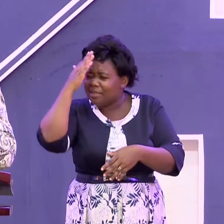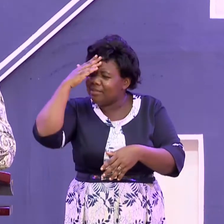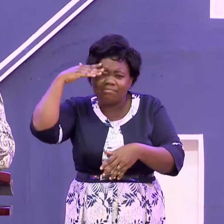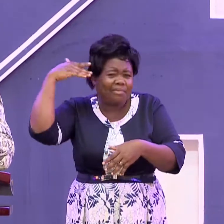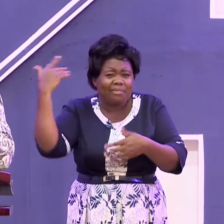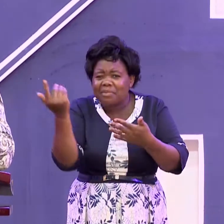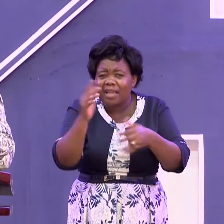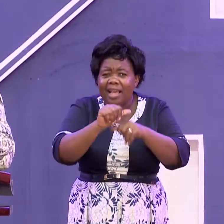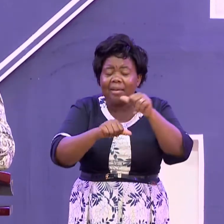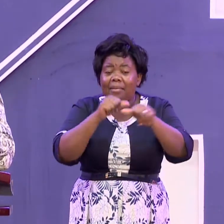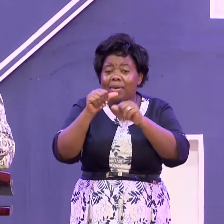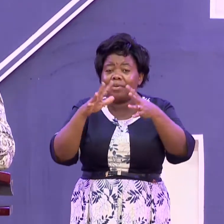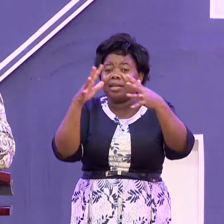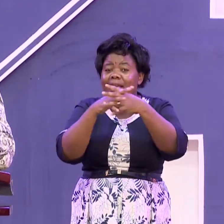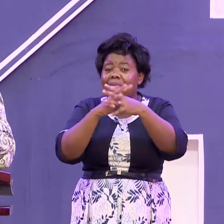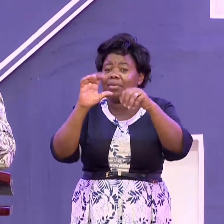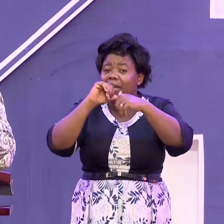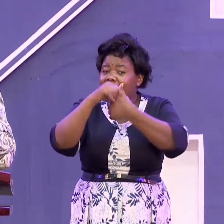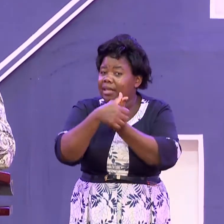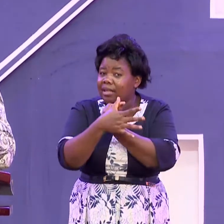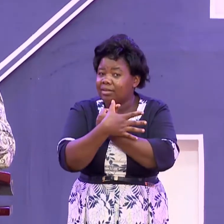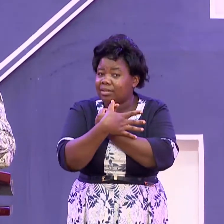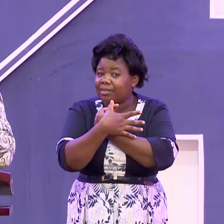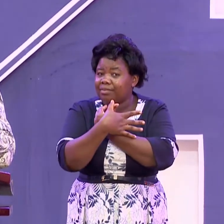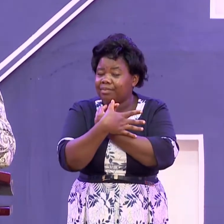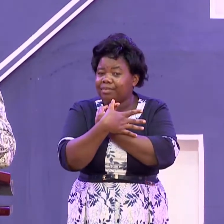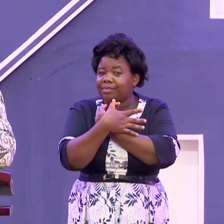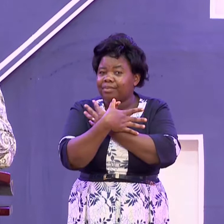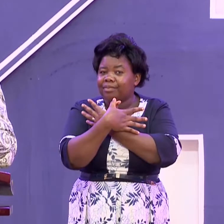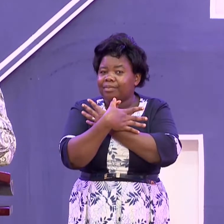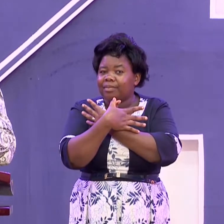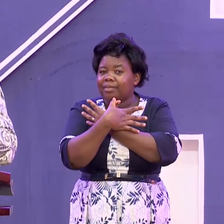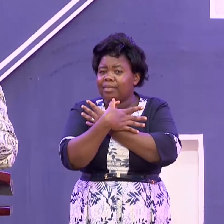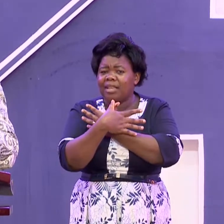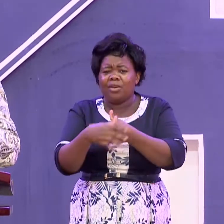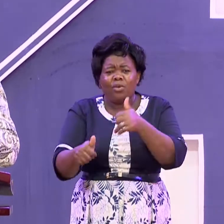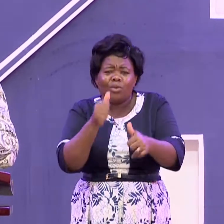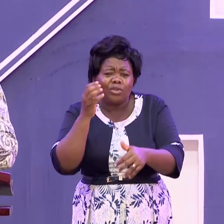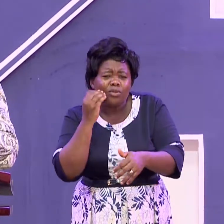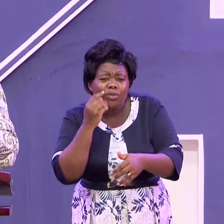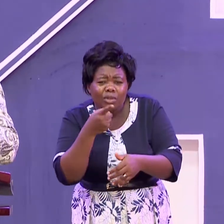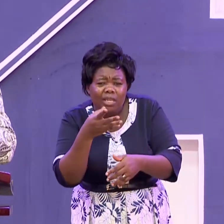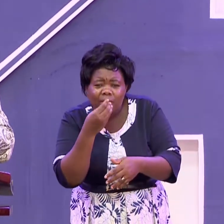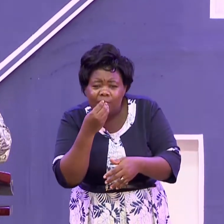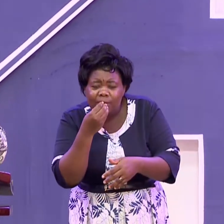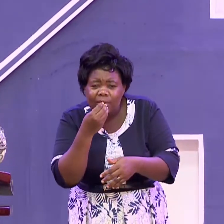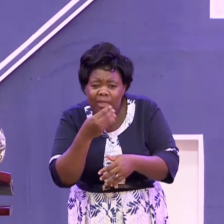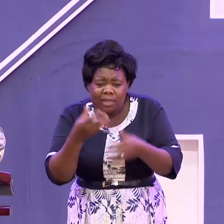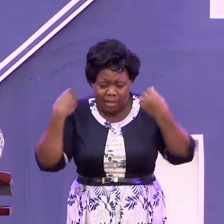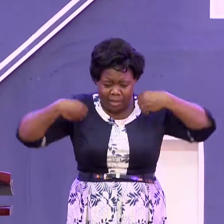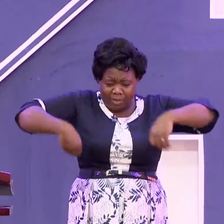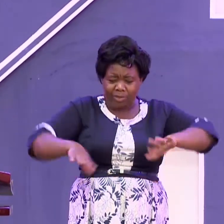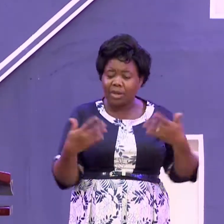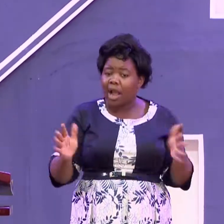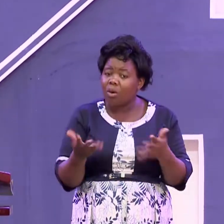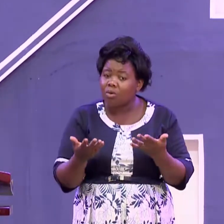that child by that time is being adopted is not aware of the things concerning America. What food they eat, how